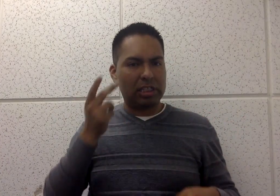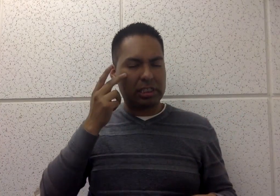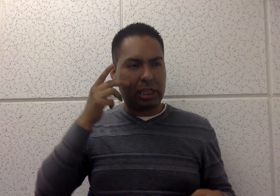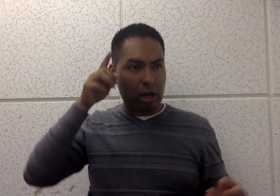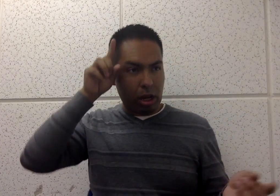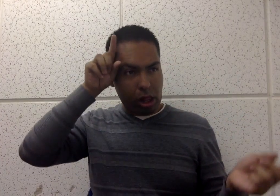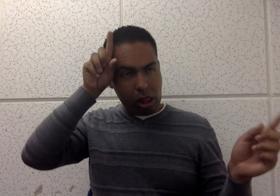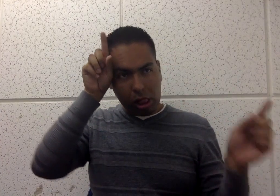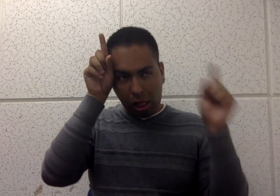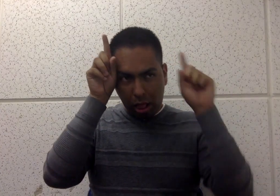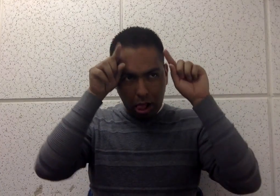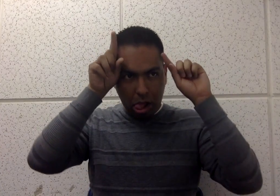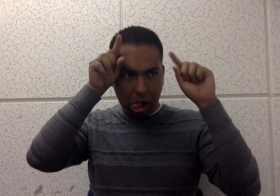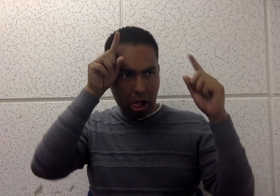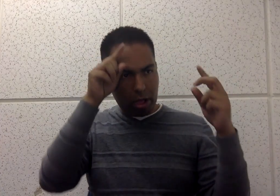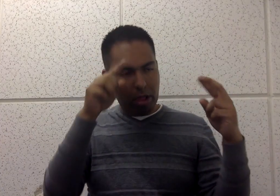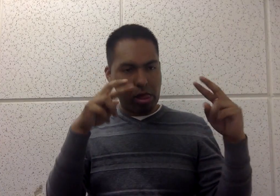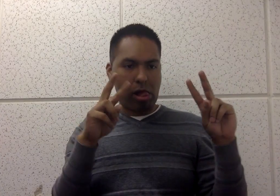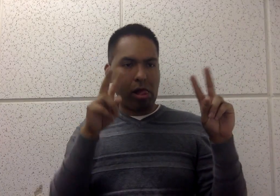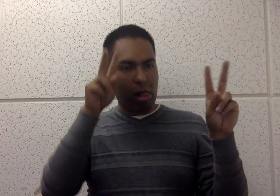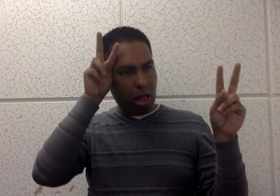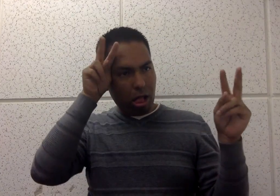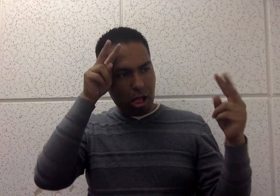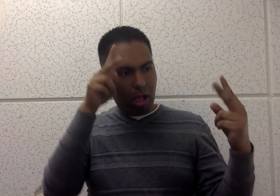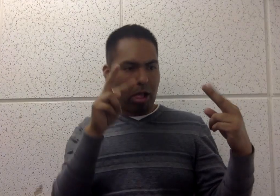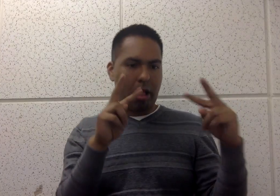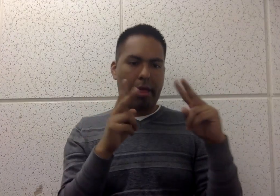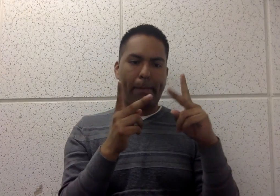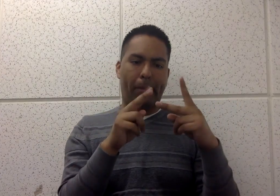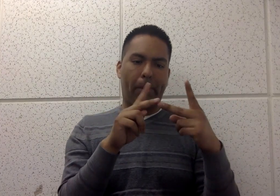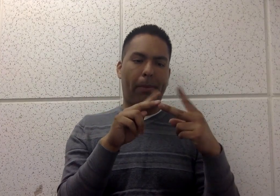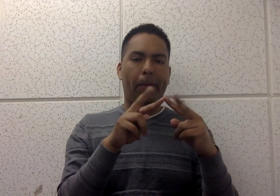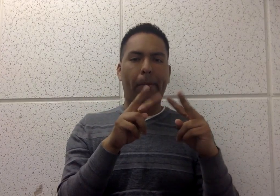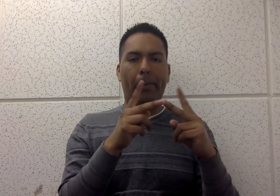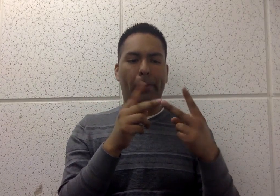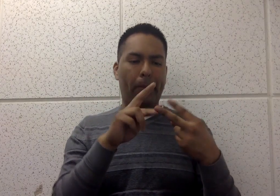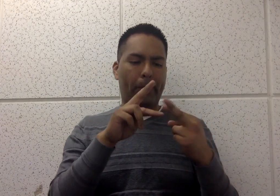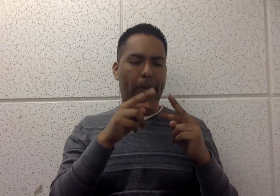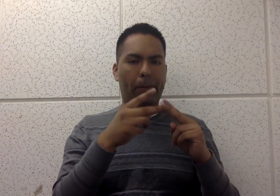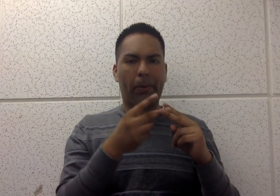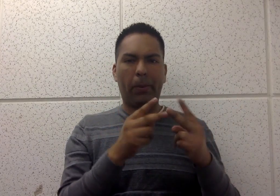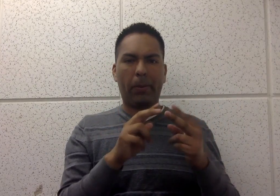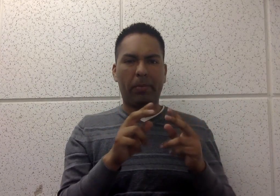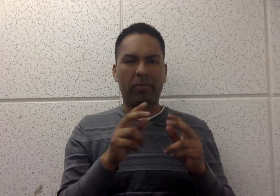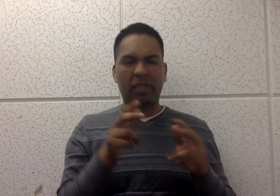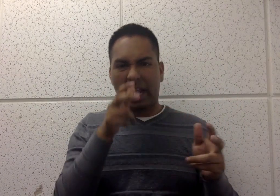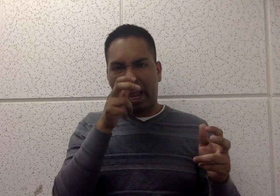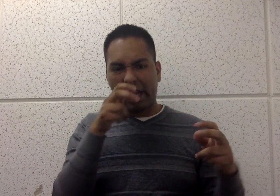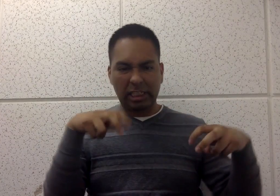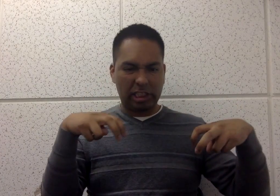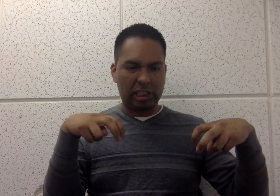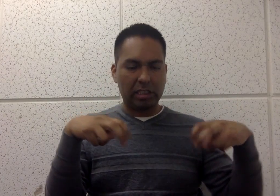with their antennae. When one ant touches another, it's smelling it, and it can tell, for example, whether the other ant is a nestmate, because